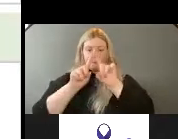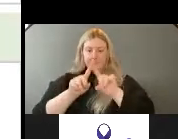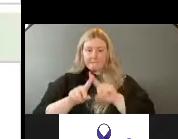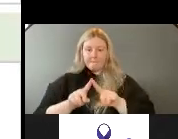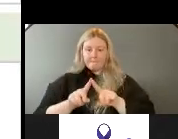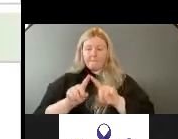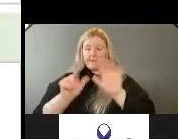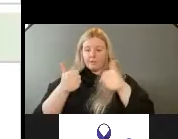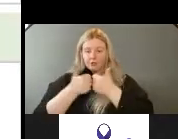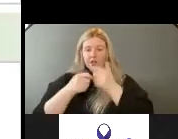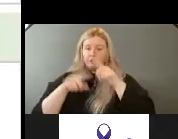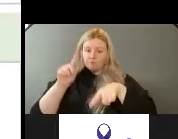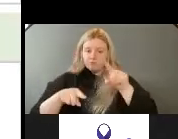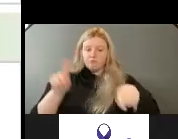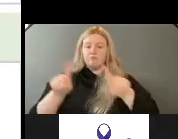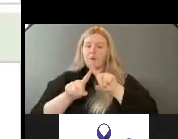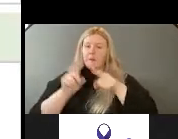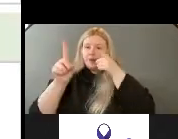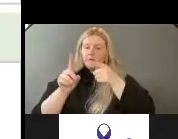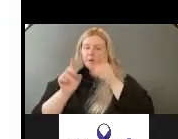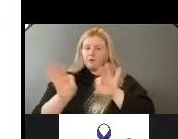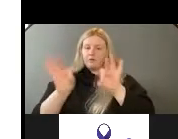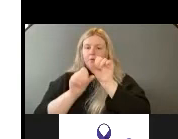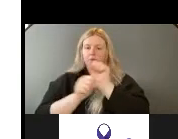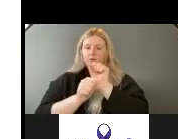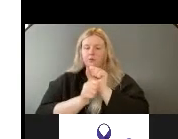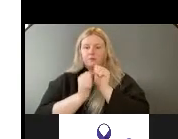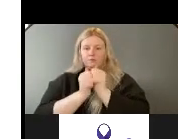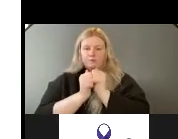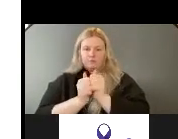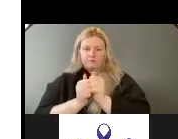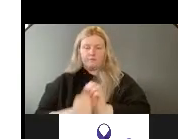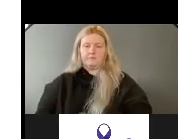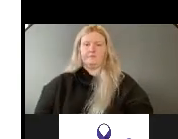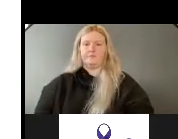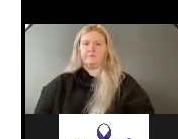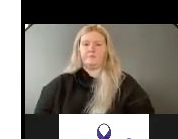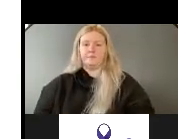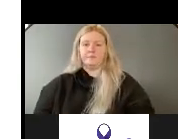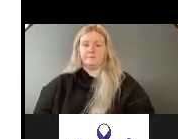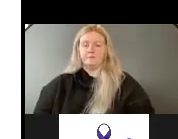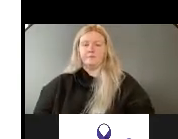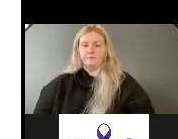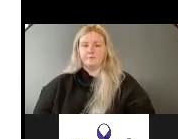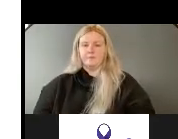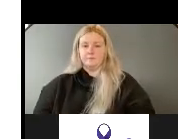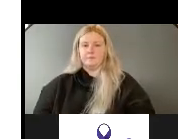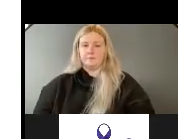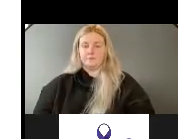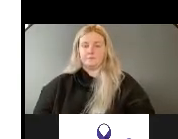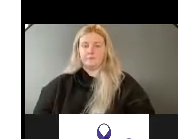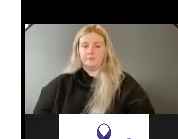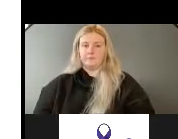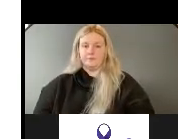working together on this kind of a big picture is what we want to do. So we do spend a little bit of time talking about the